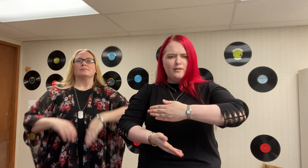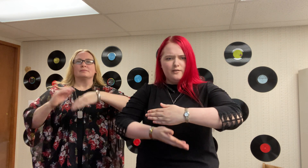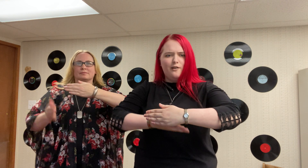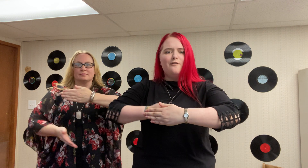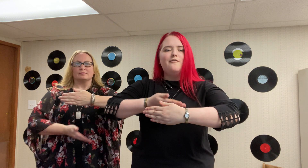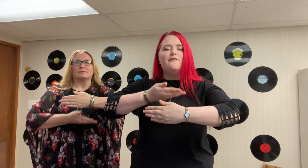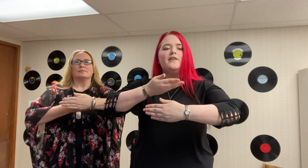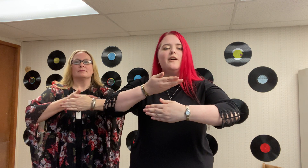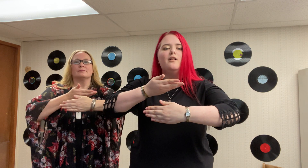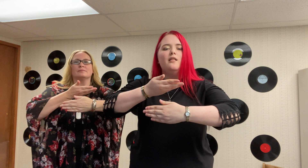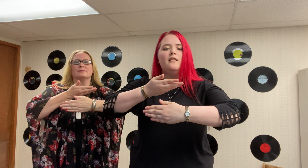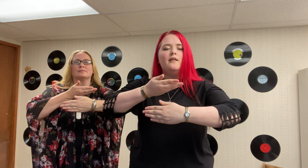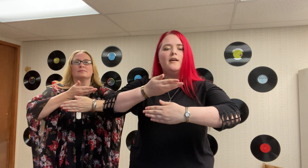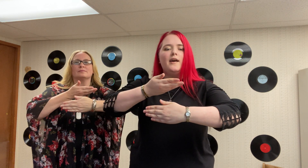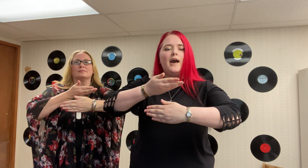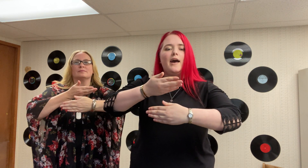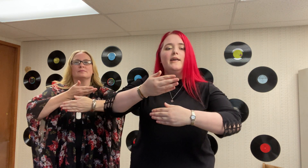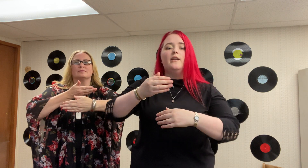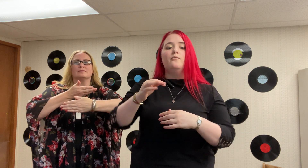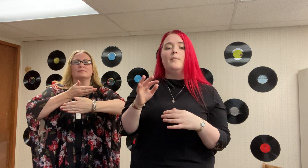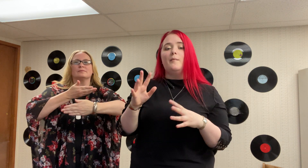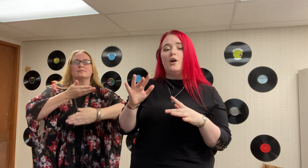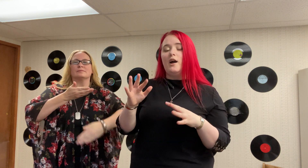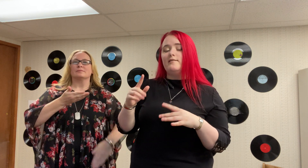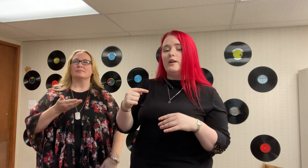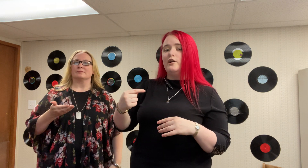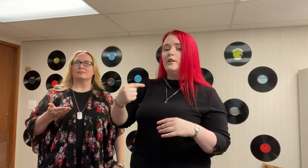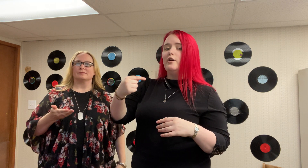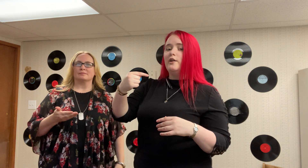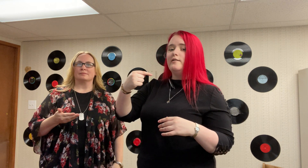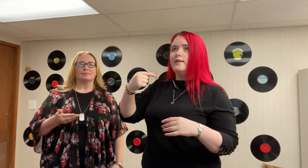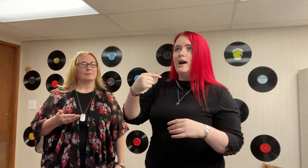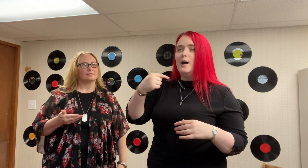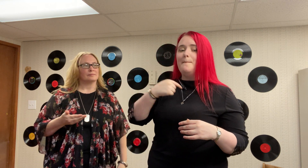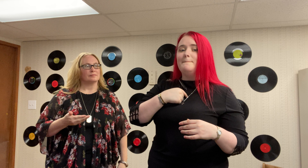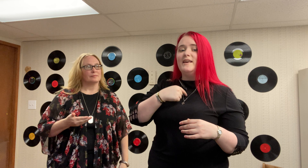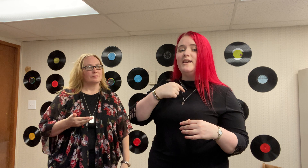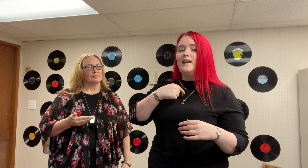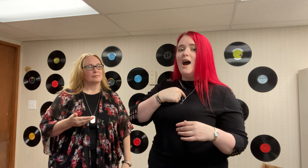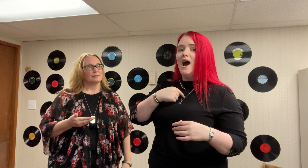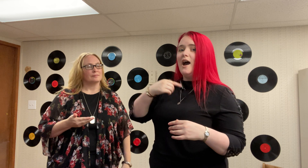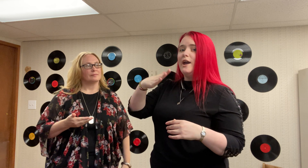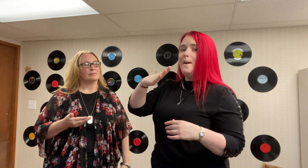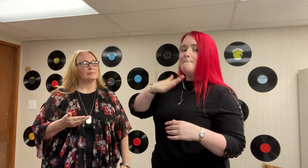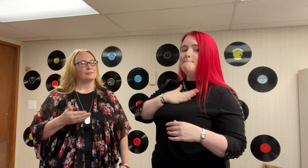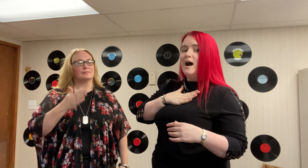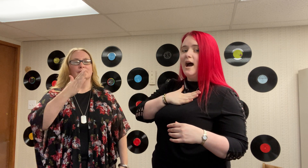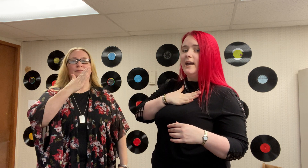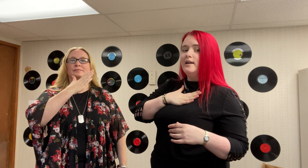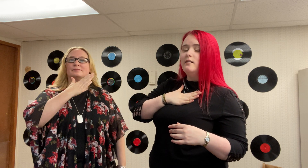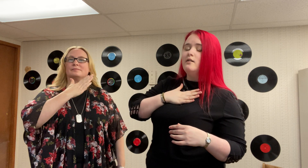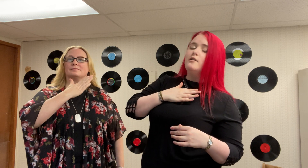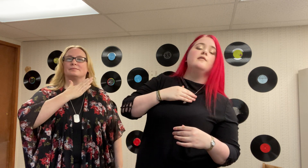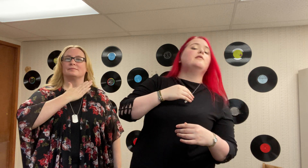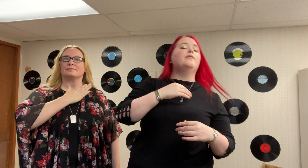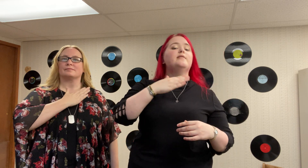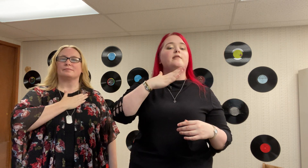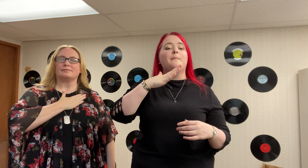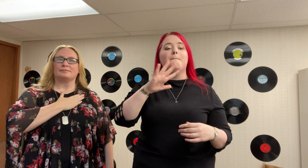So fill. And then remember how I said earlier, it's me, I, my. So this is